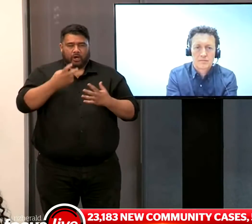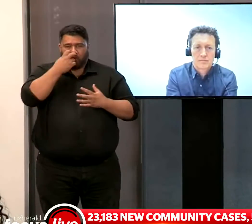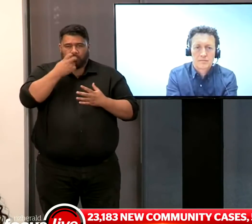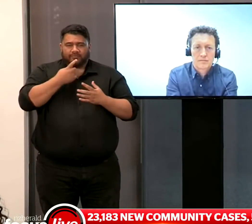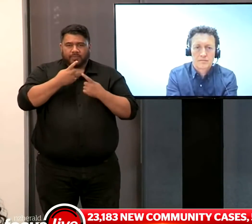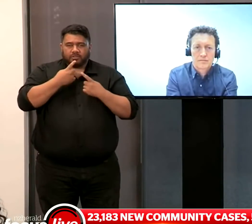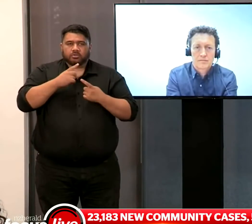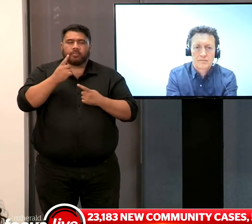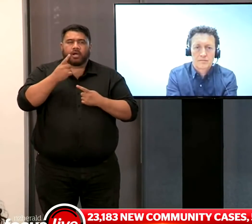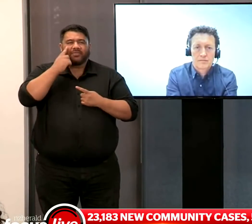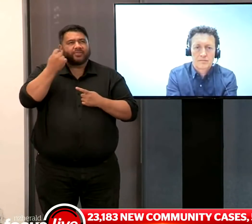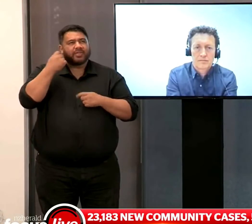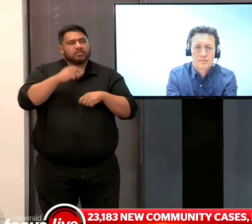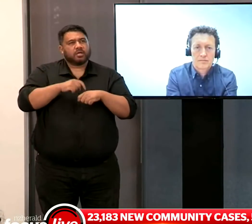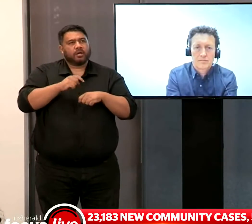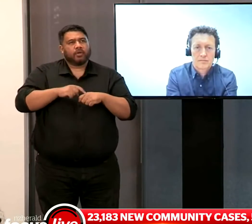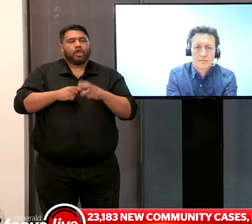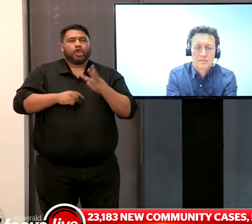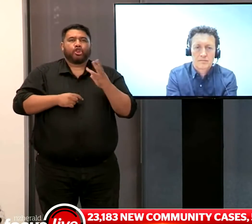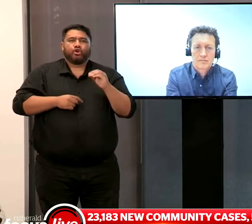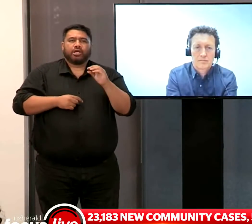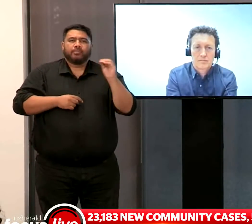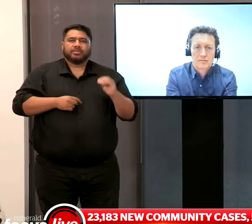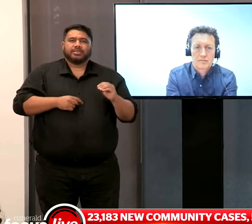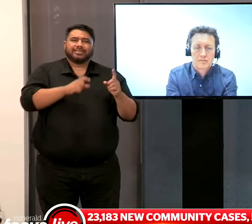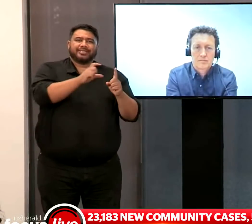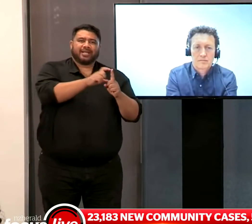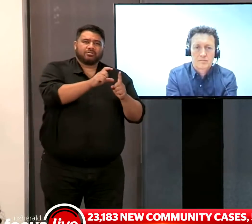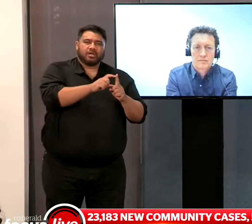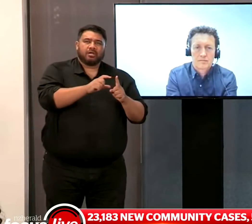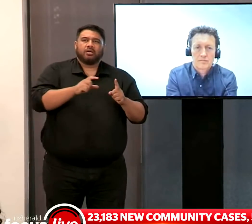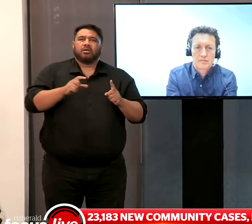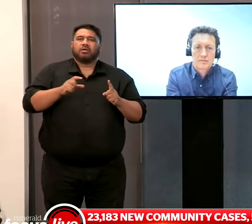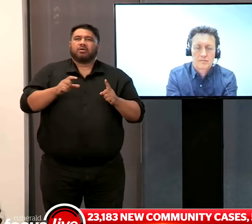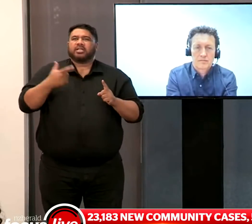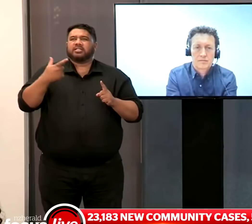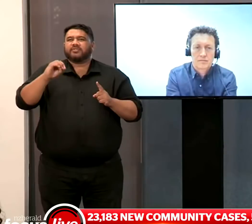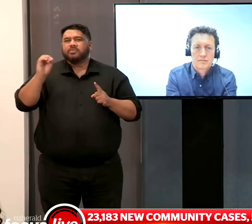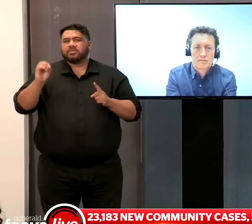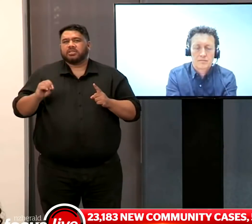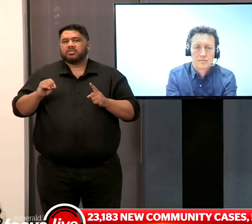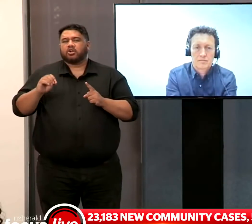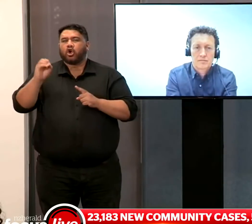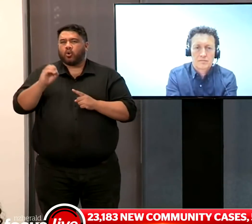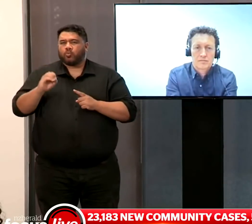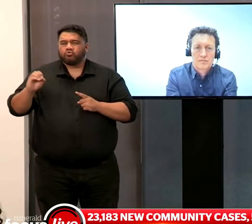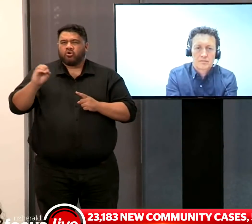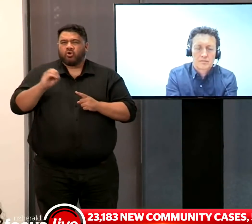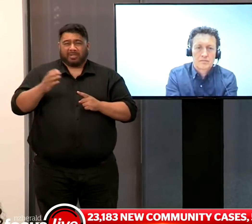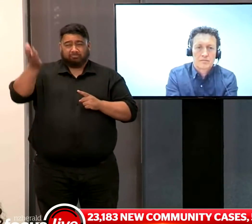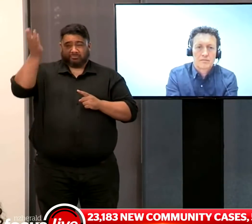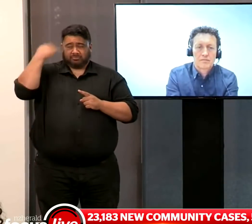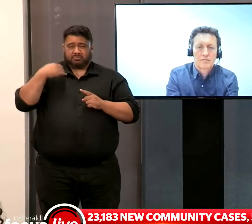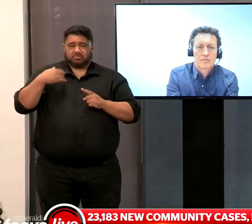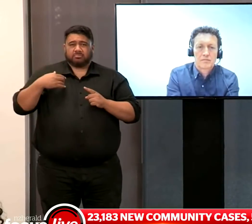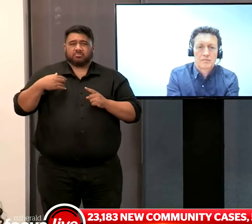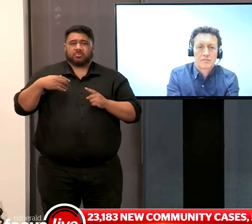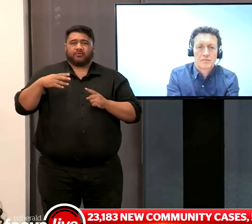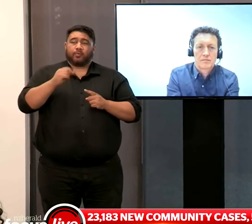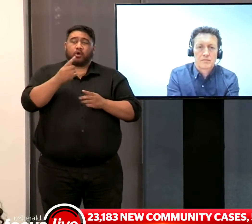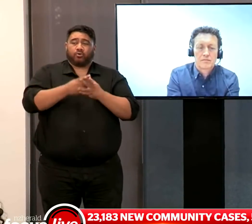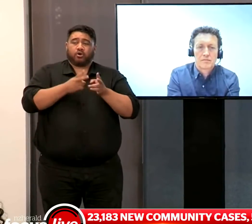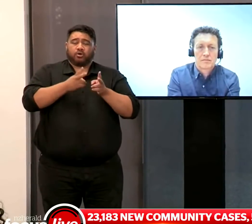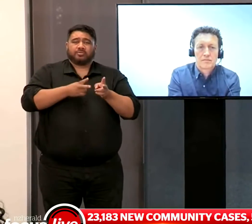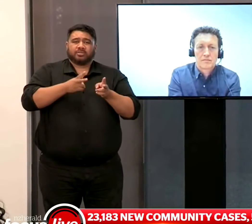was about 30 or 40% were Delta and the balance were Omicron. We're updating that at the moment, and one of the things we're